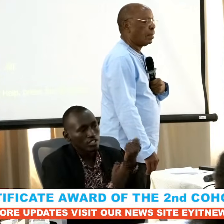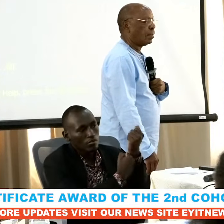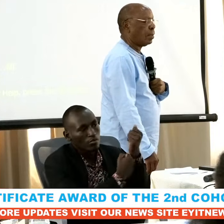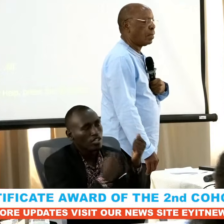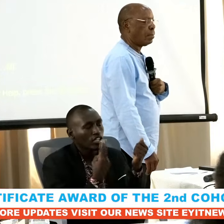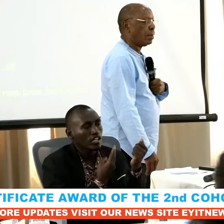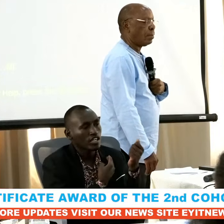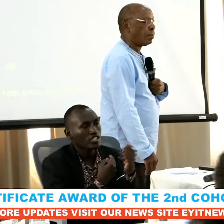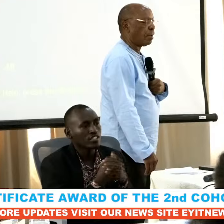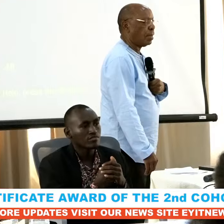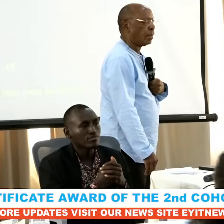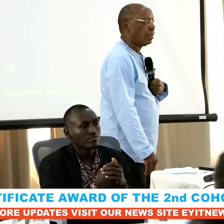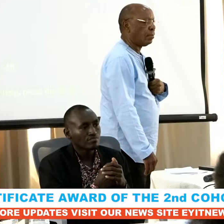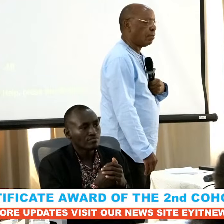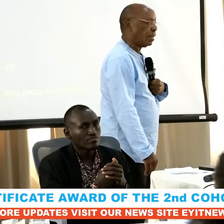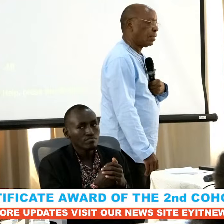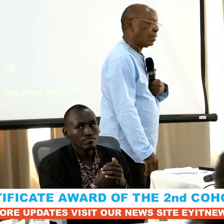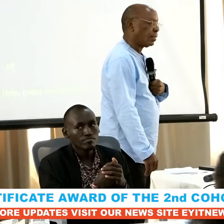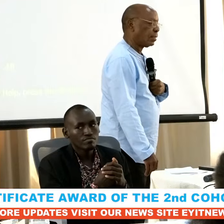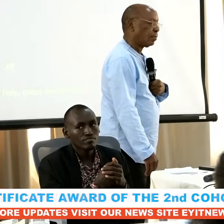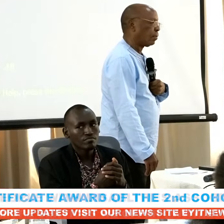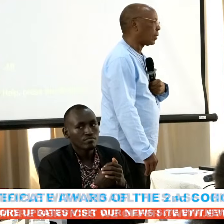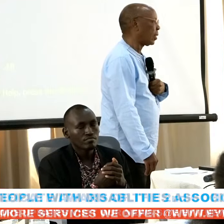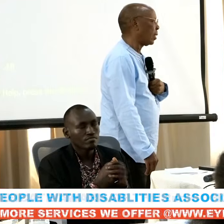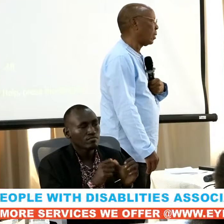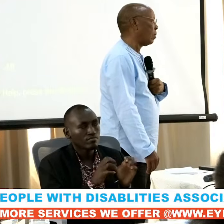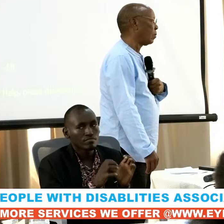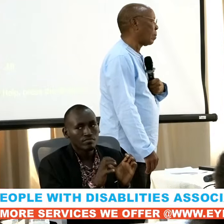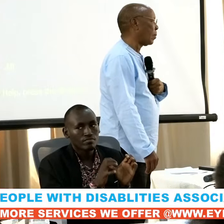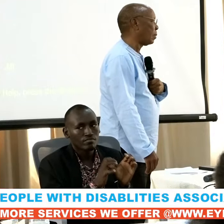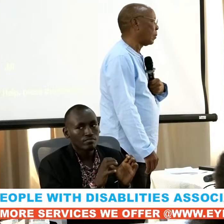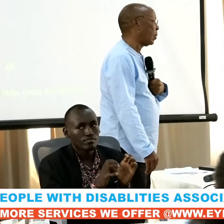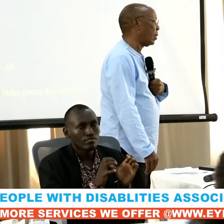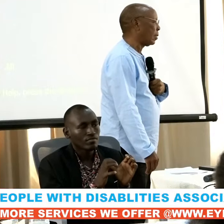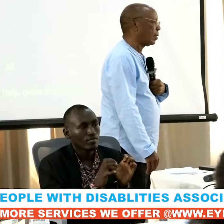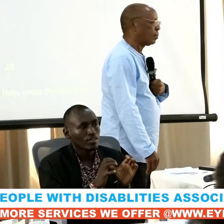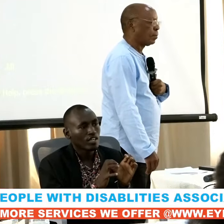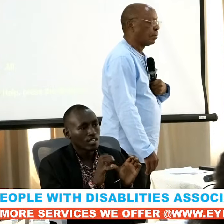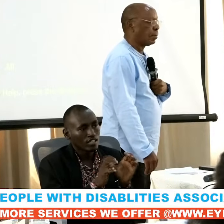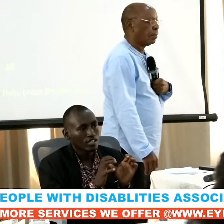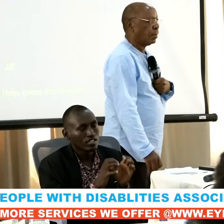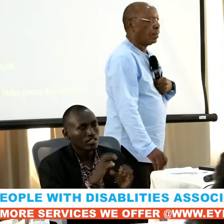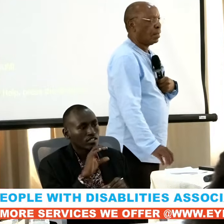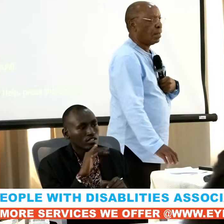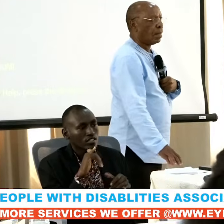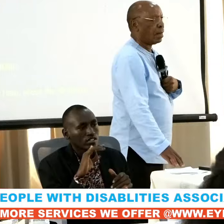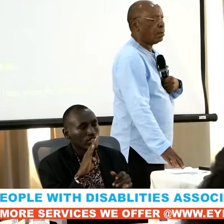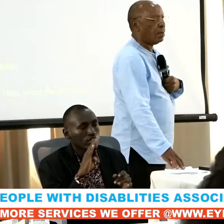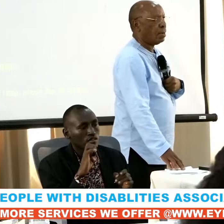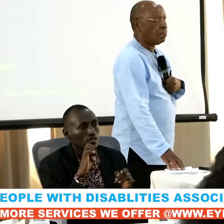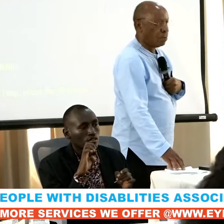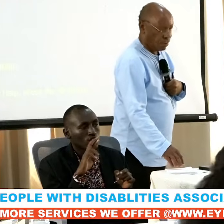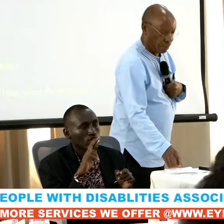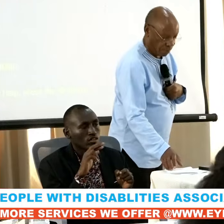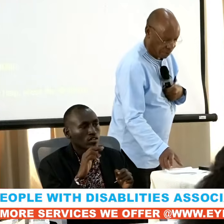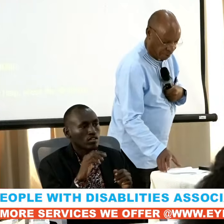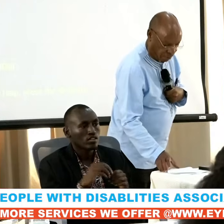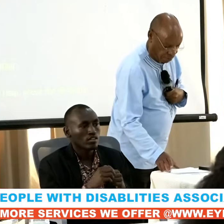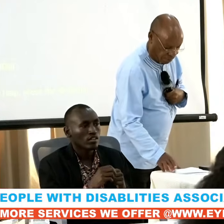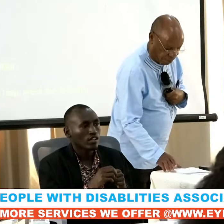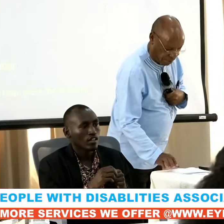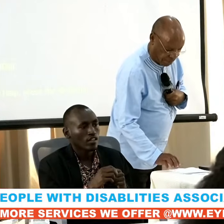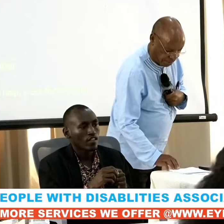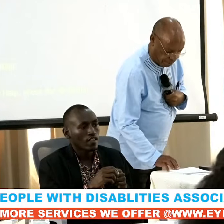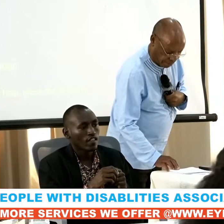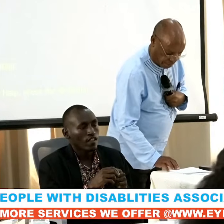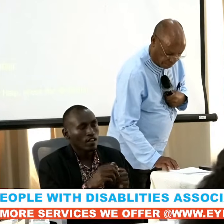At least I know they've been providing assistive devices for certain categories of people with special needs, and we need more of